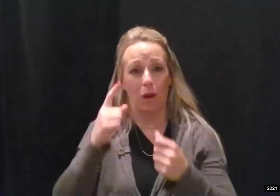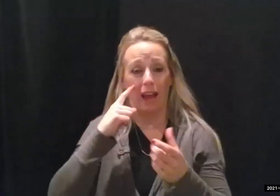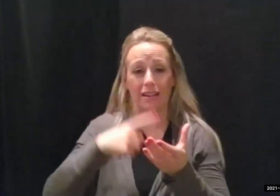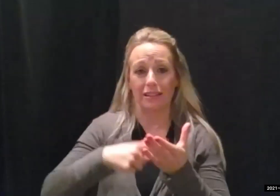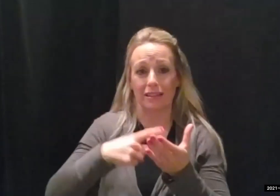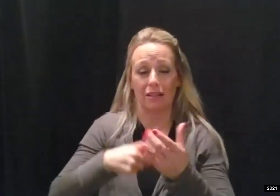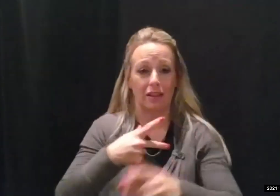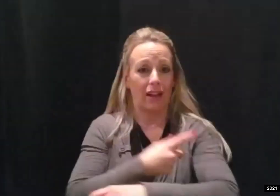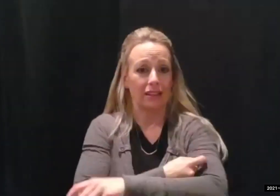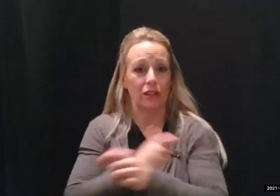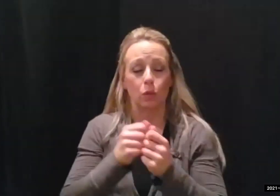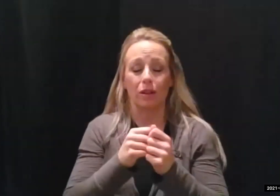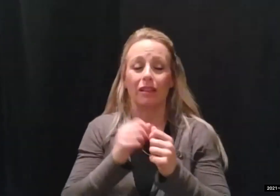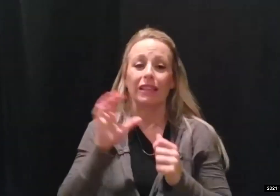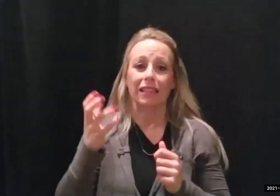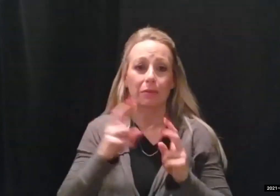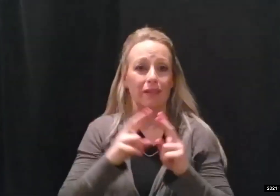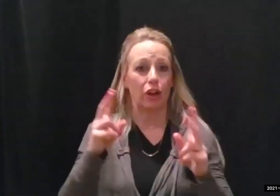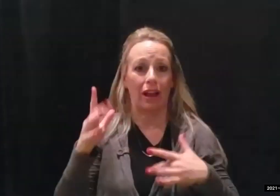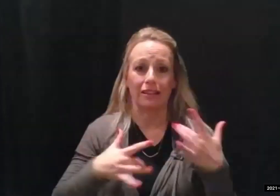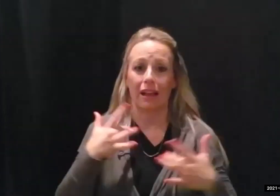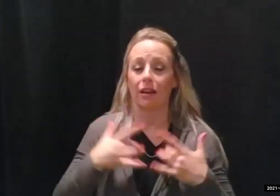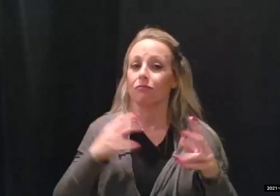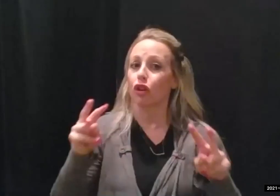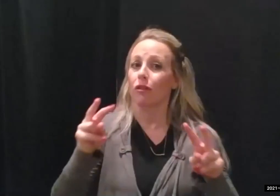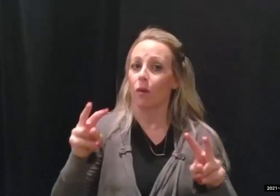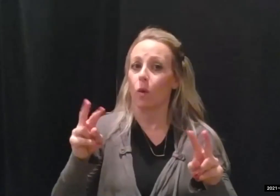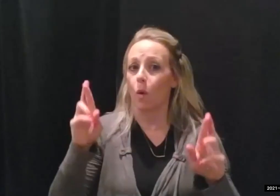vaccinations is very excited to get them and very hopeful.